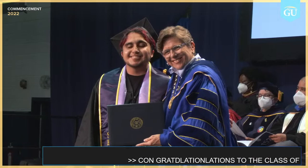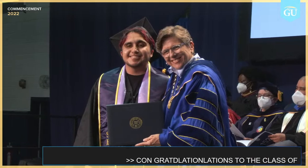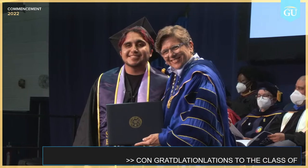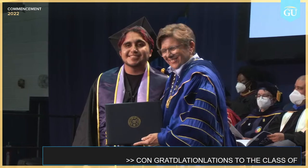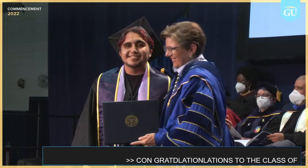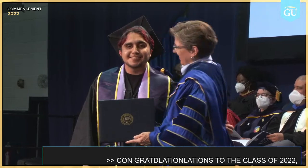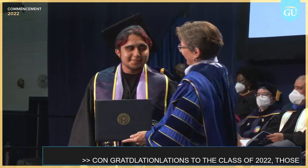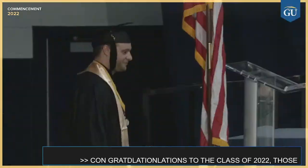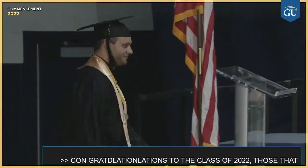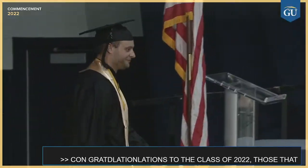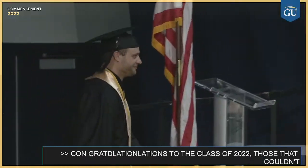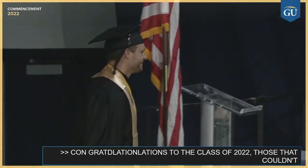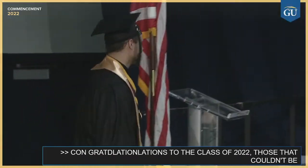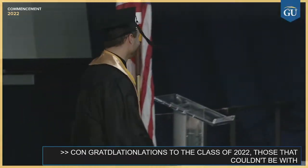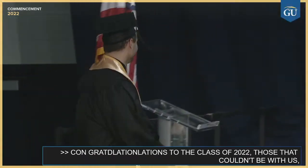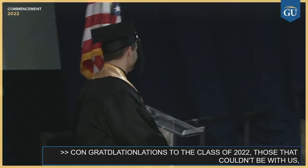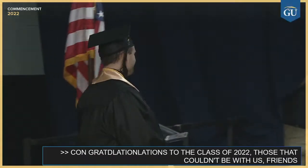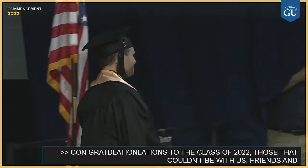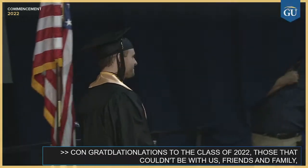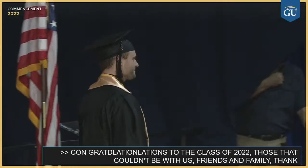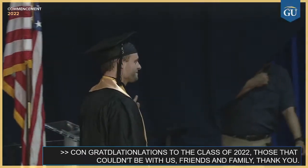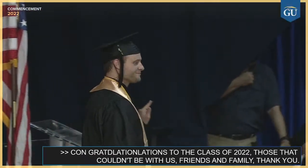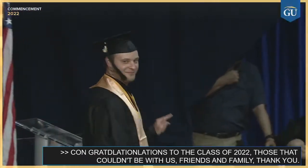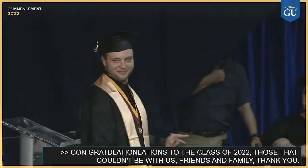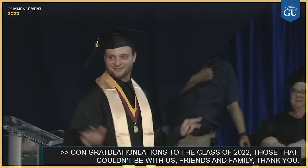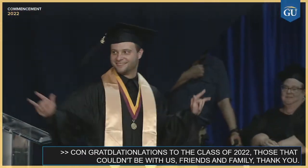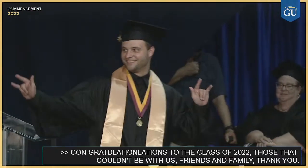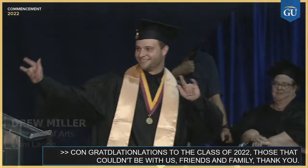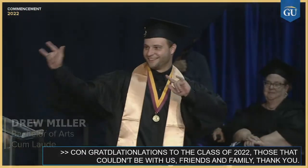Drew Miller, Bachelor of Arts, cum laude.